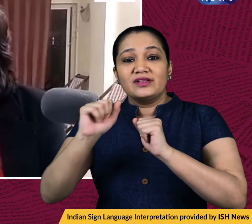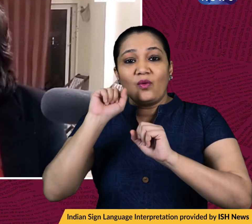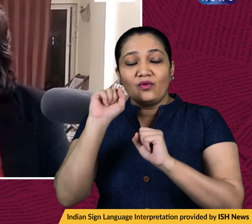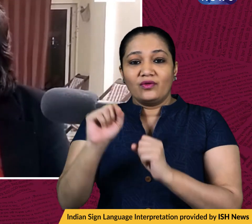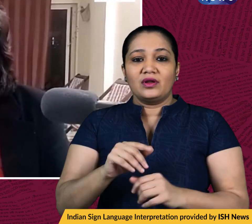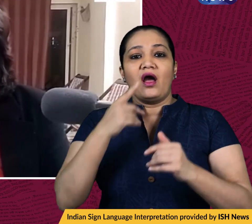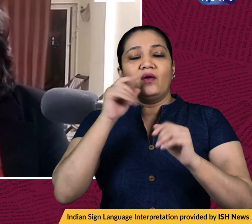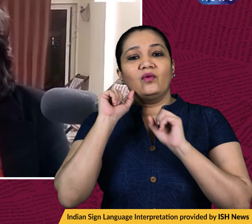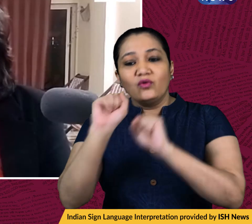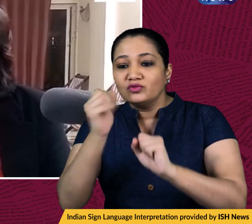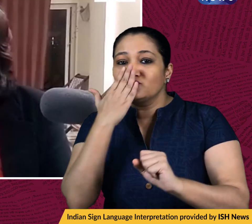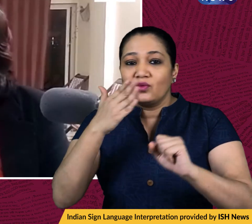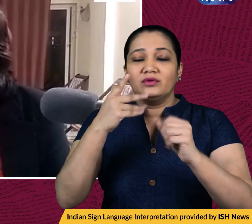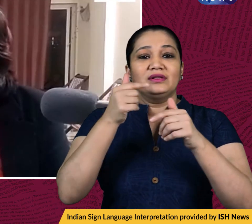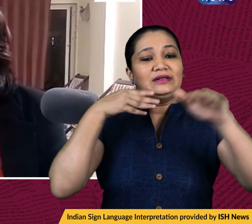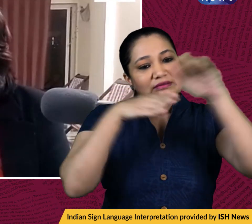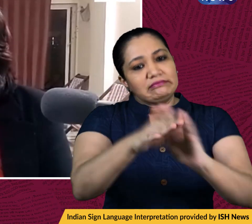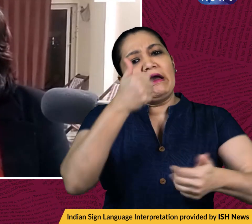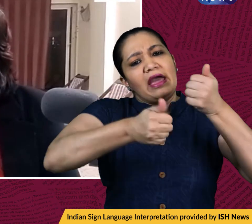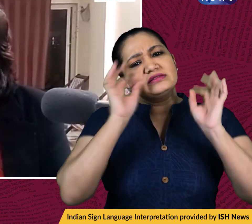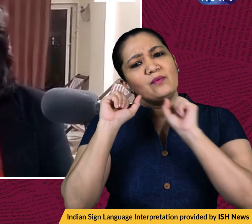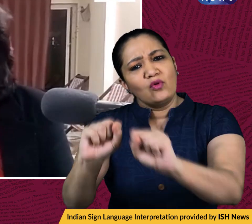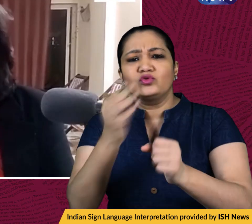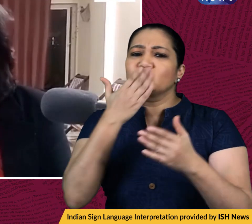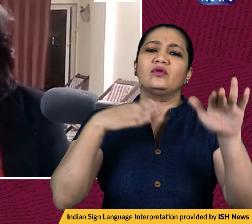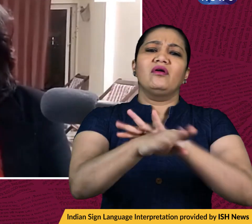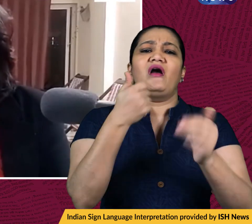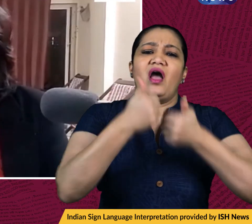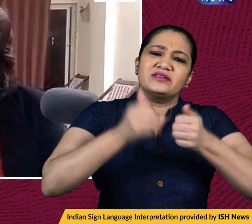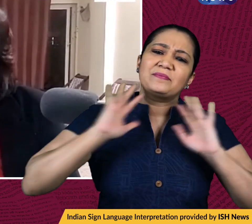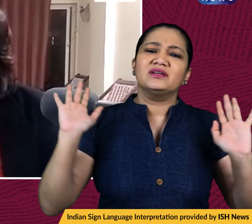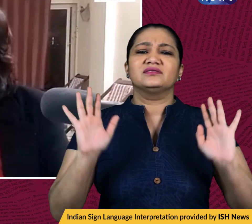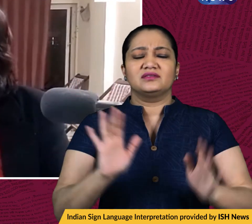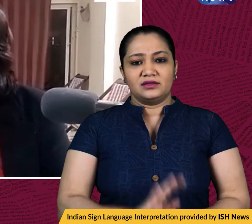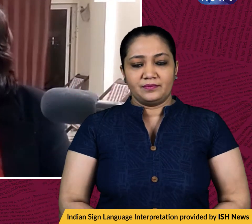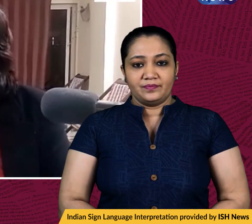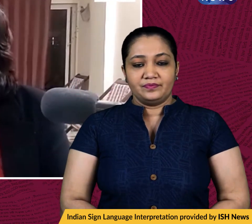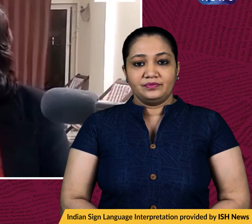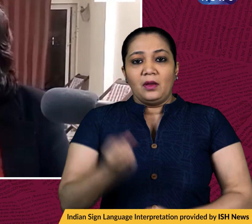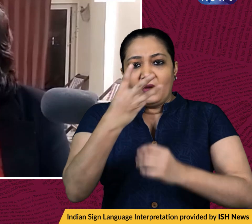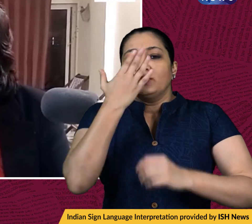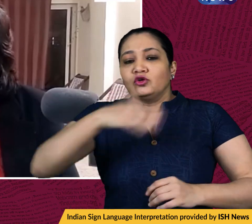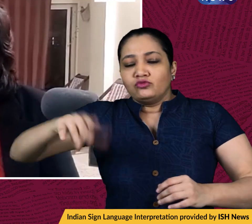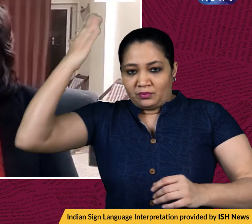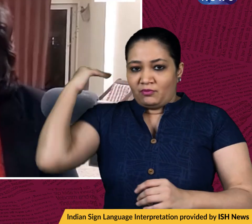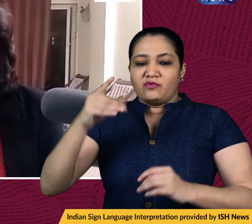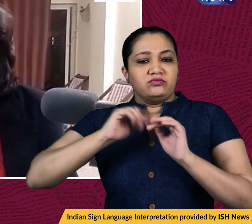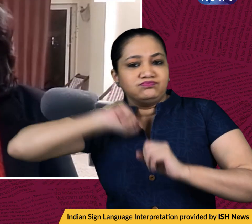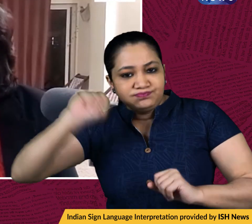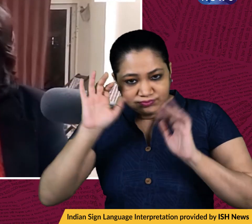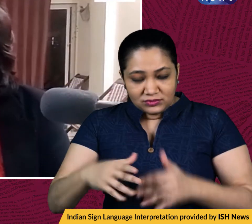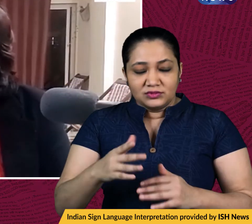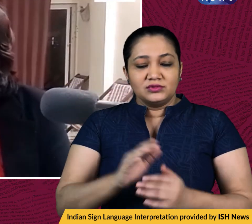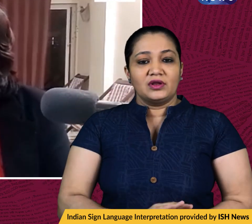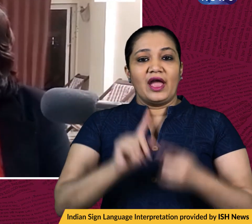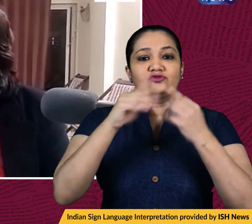students will be allowed to give exams at their own school," end quote. This comes after several students have been